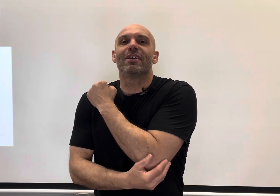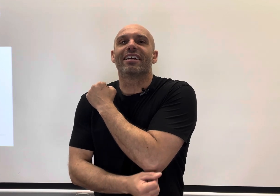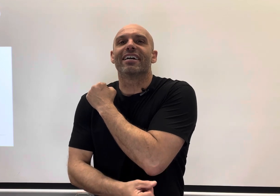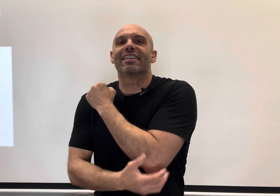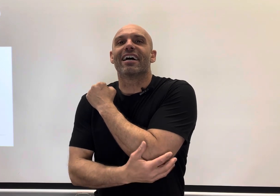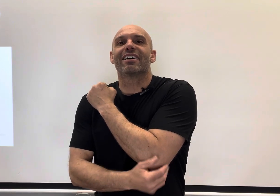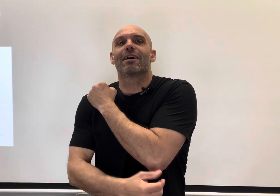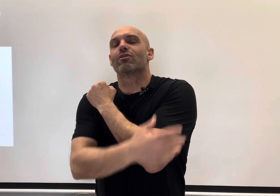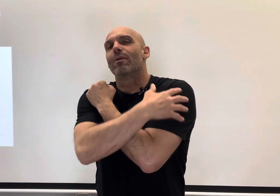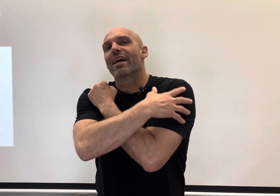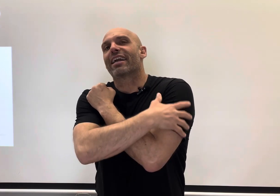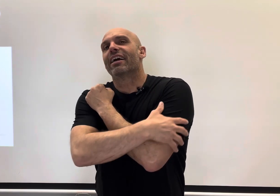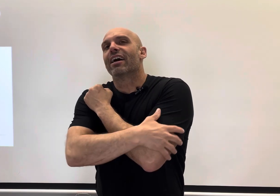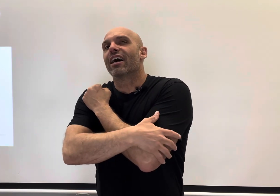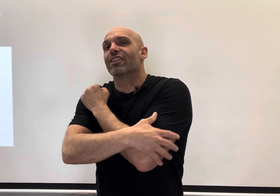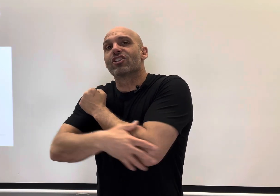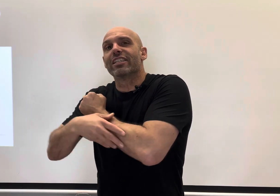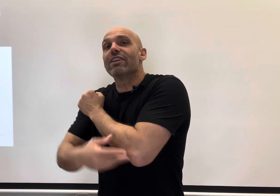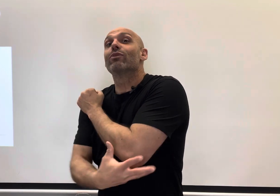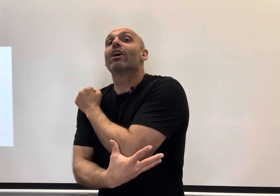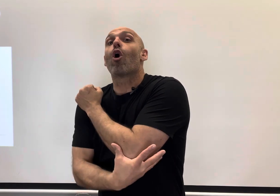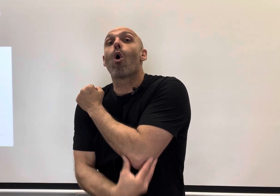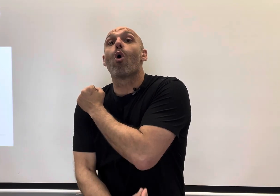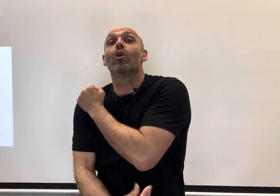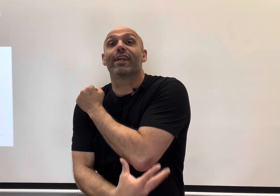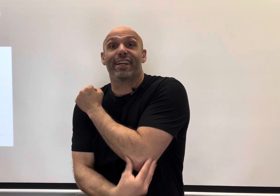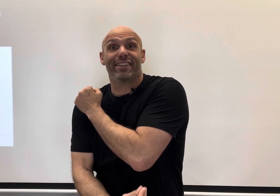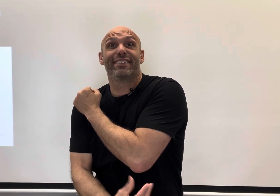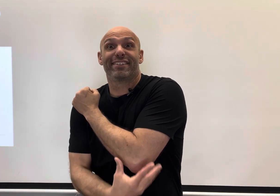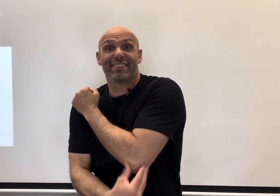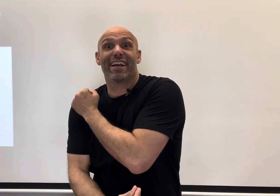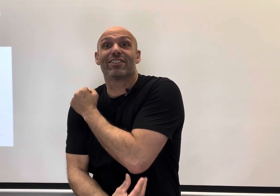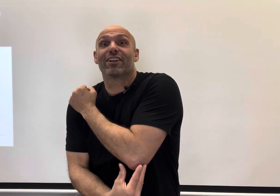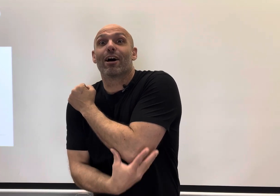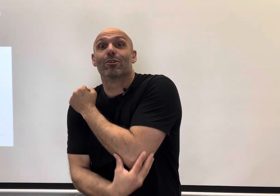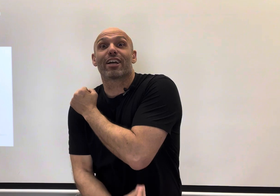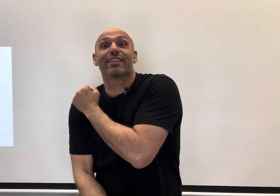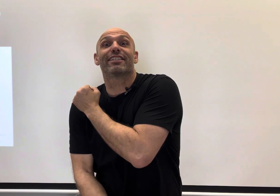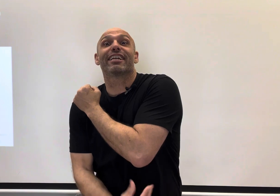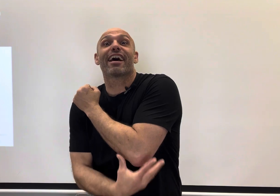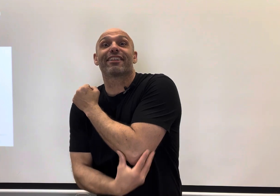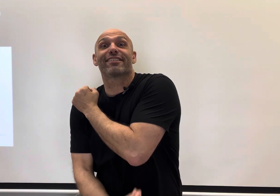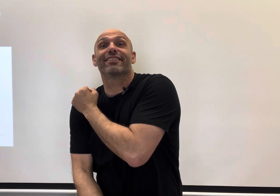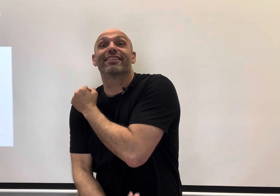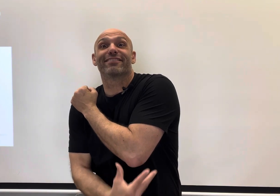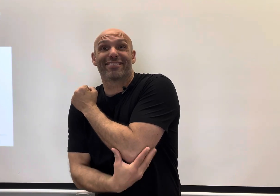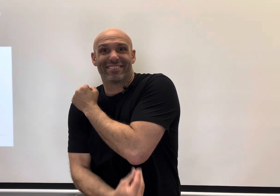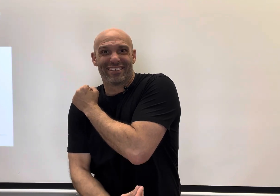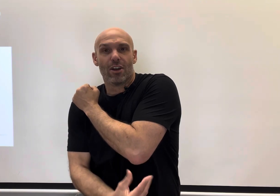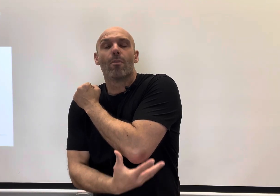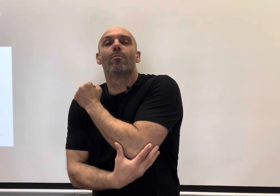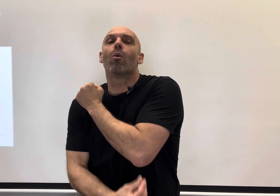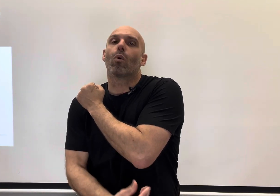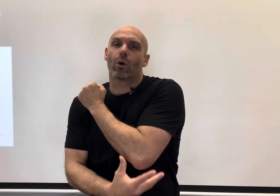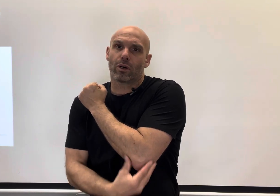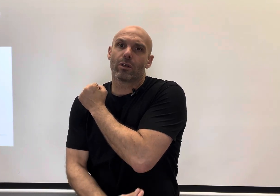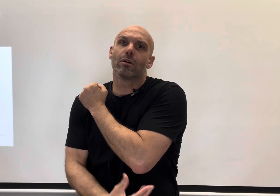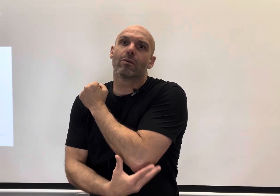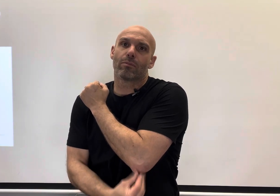because it comes from like the sleeve with a hole in it. Okay, so your elbow's kind of sticking out of the sleeve. Poor,